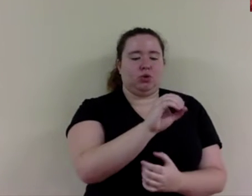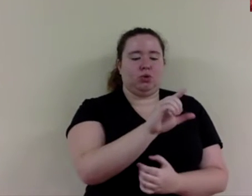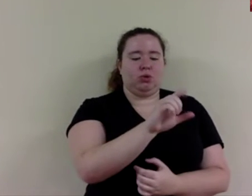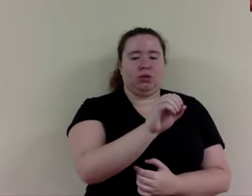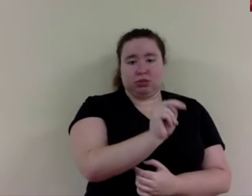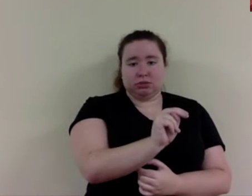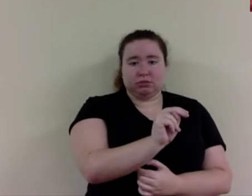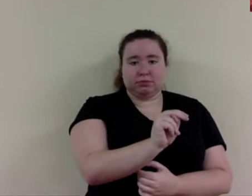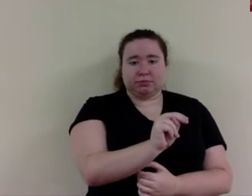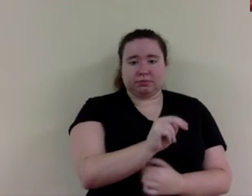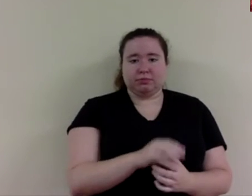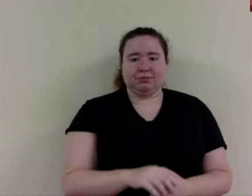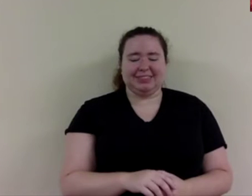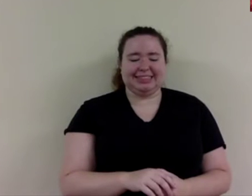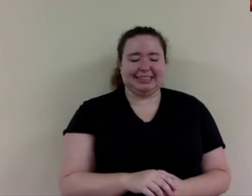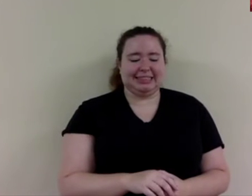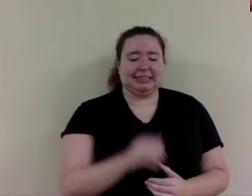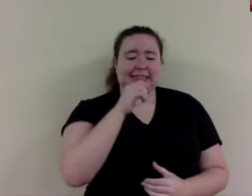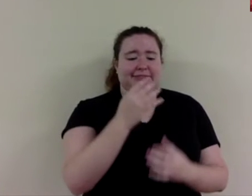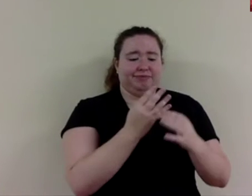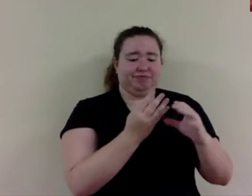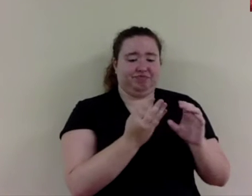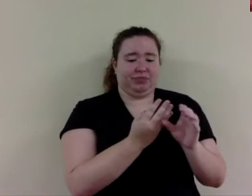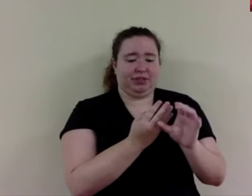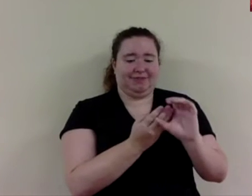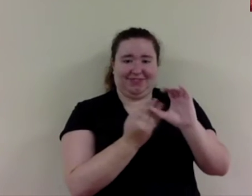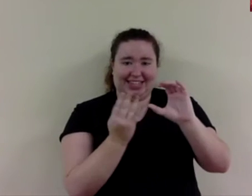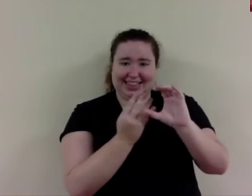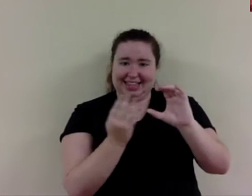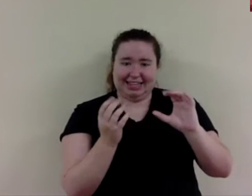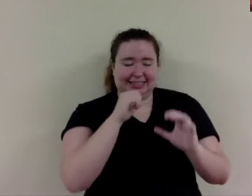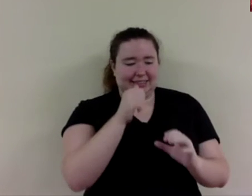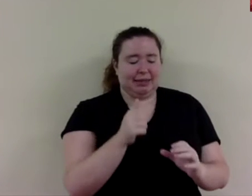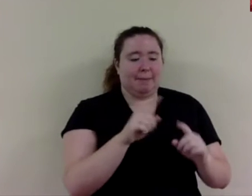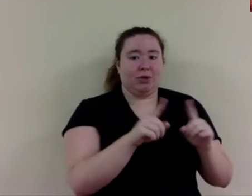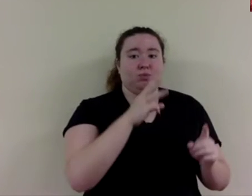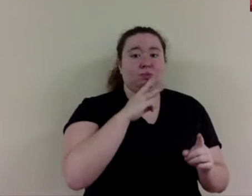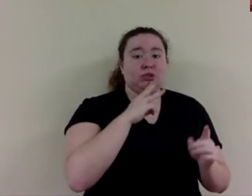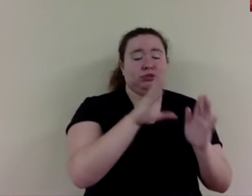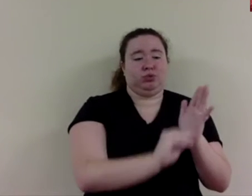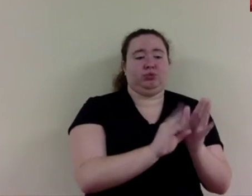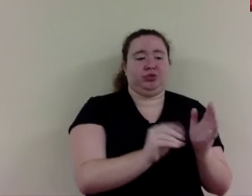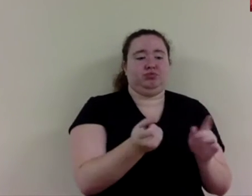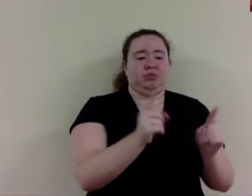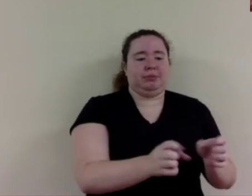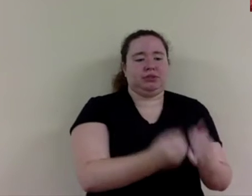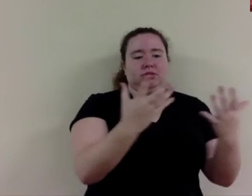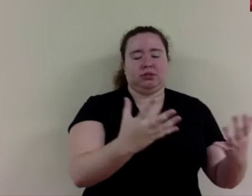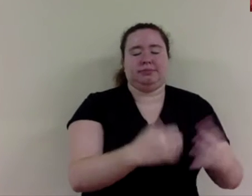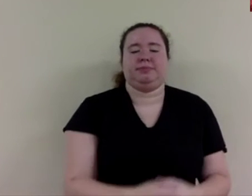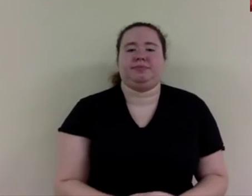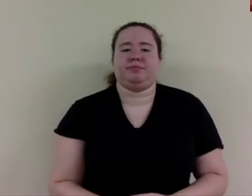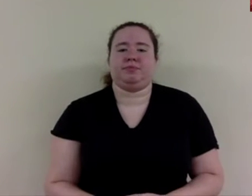the ileum, we're not going to find a lot of villi, but we will see that water absorption occurs to a great degree. After